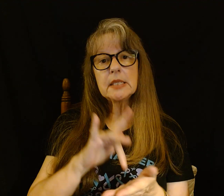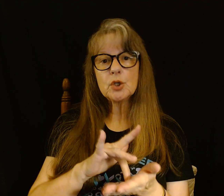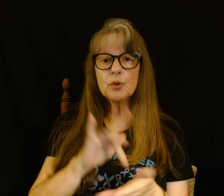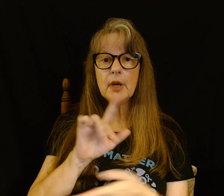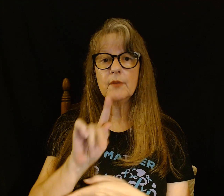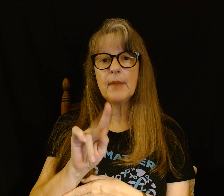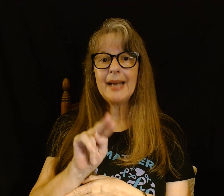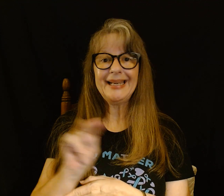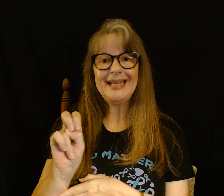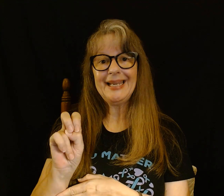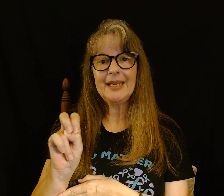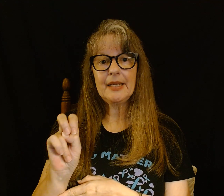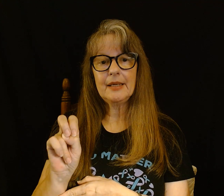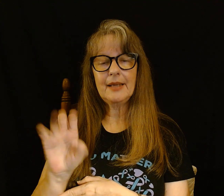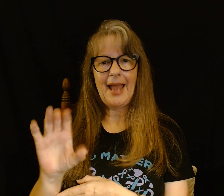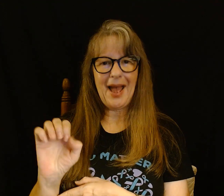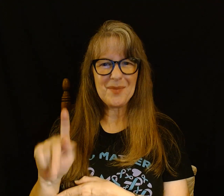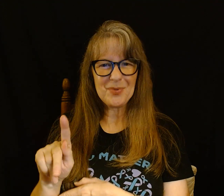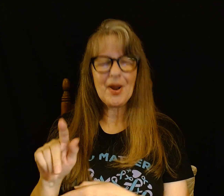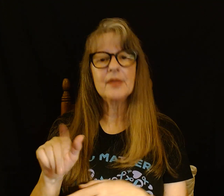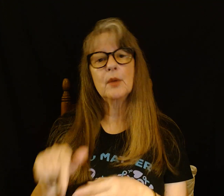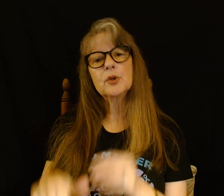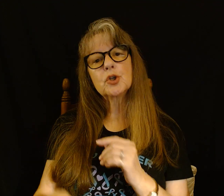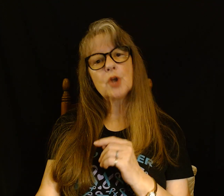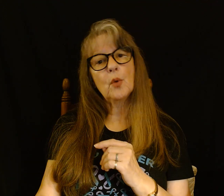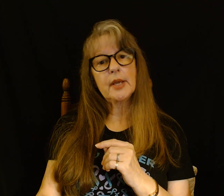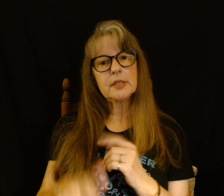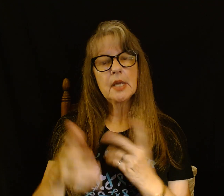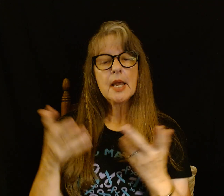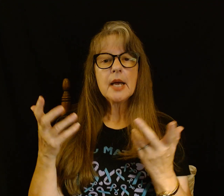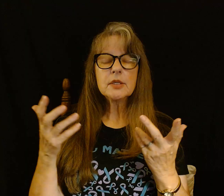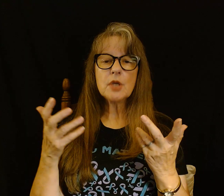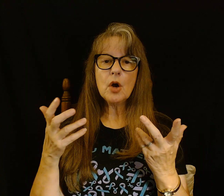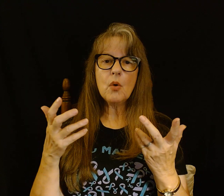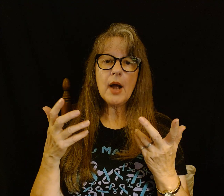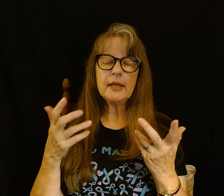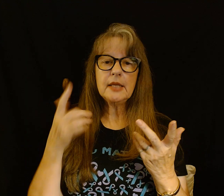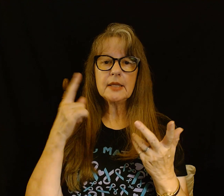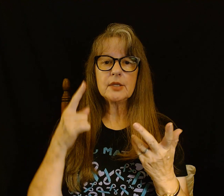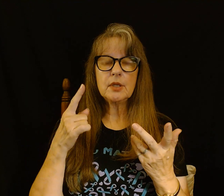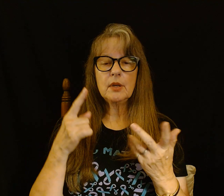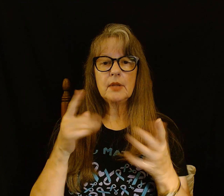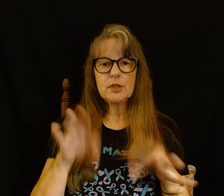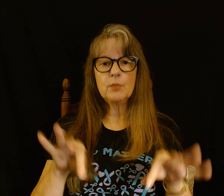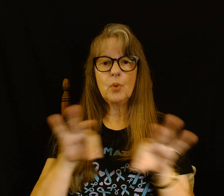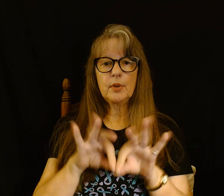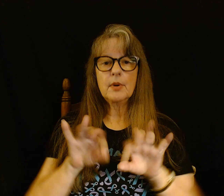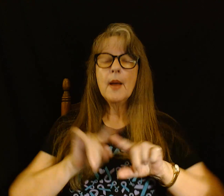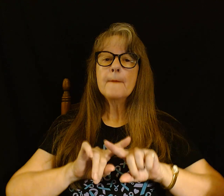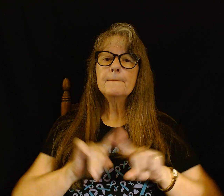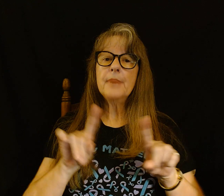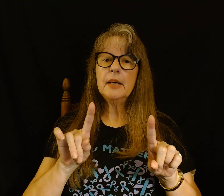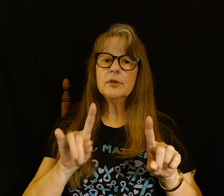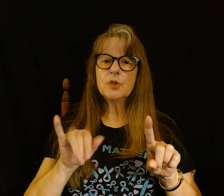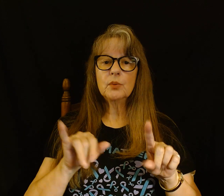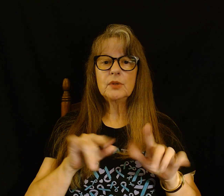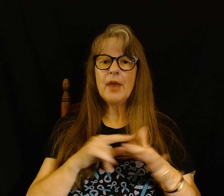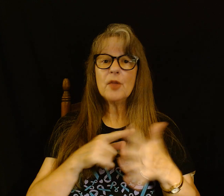center of my knee cap, right? They would show it. So I think that's important. But so now that we've got